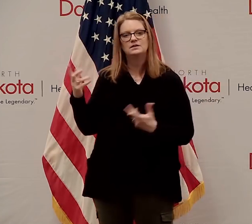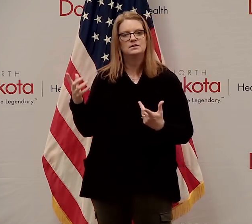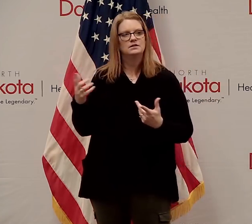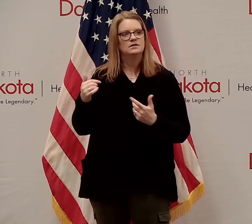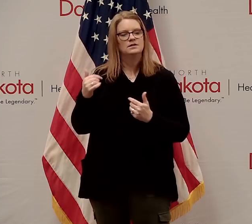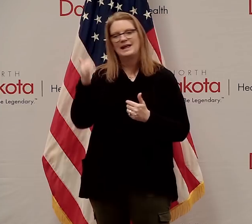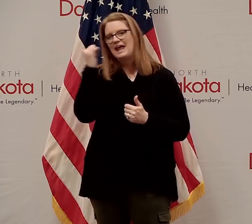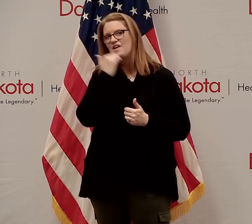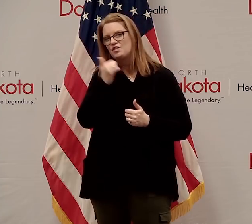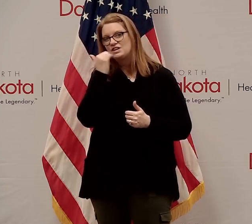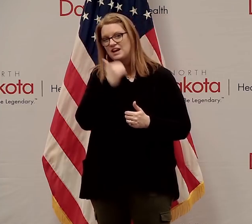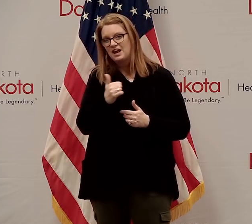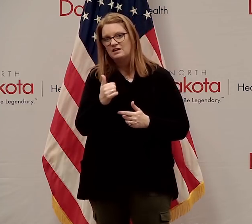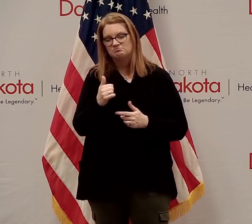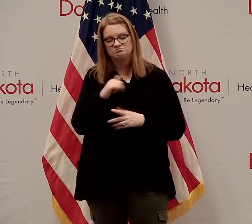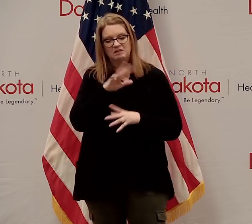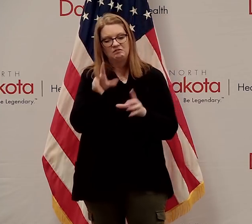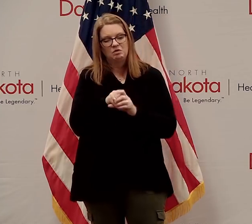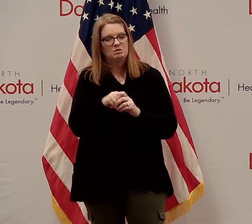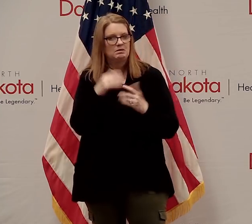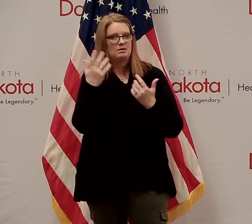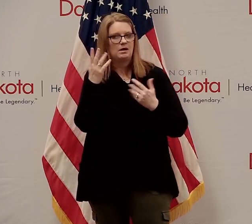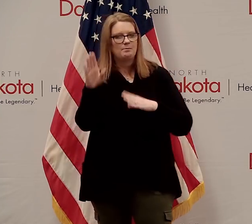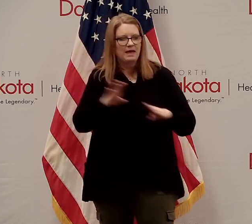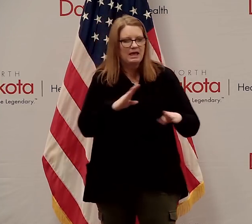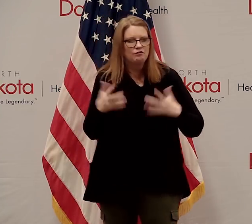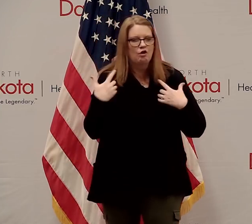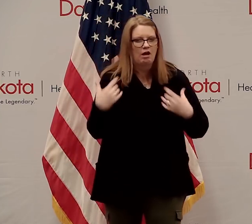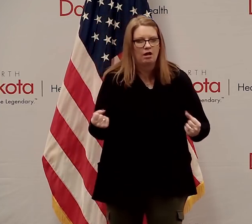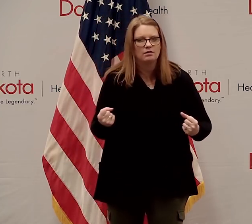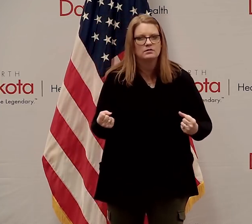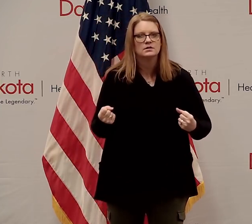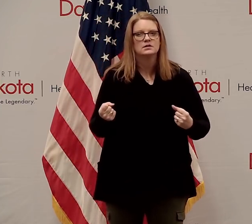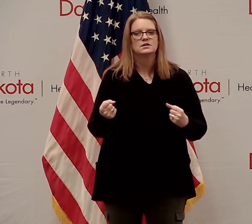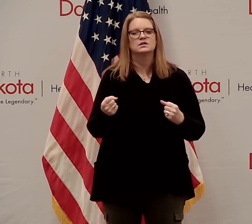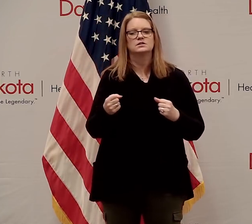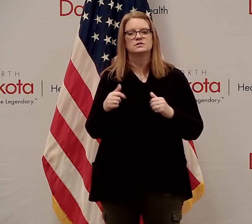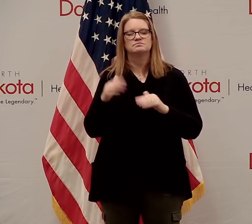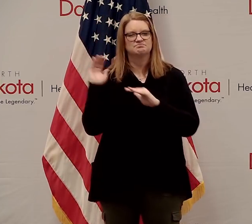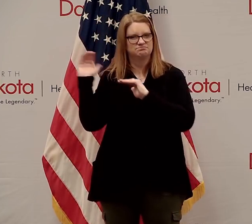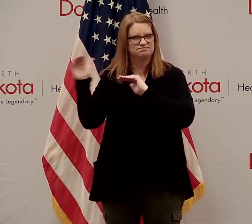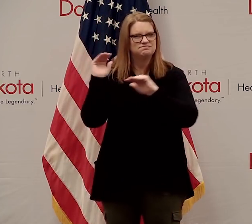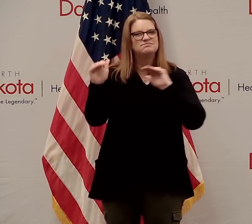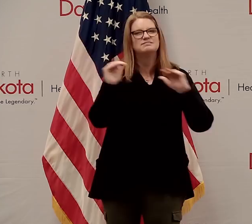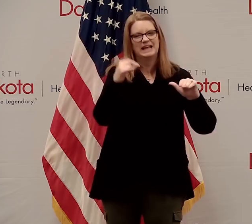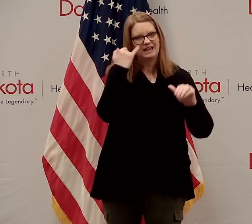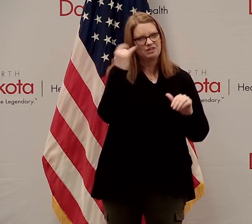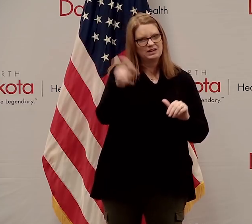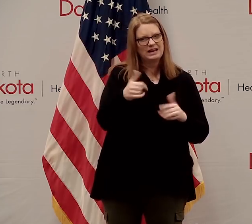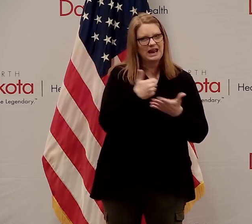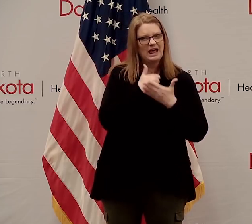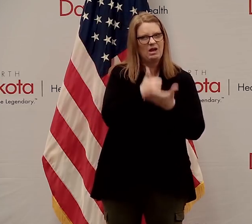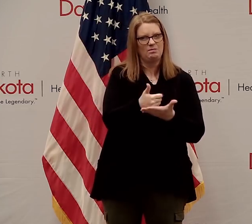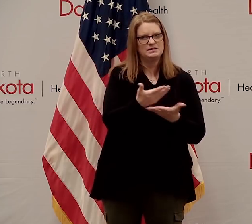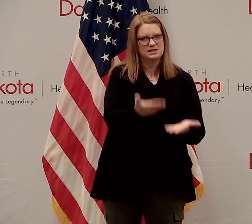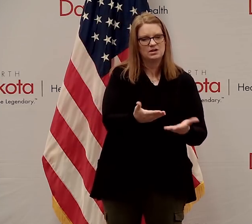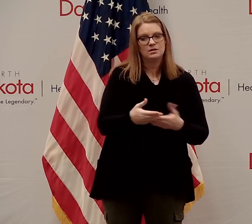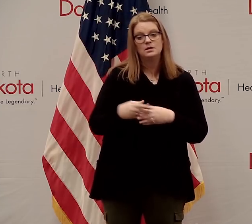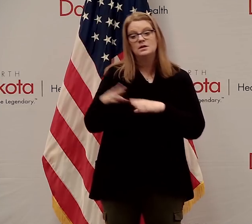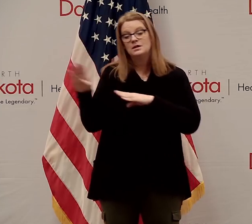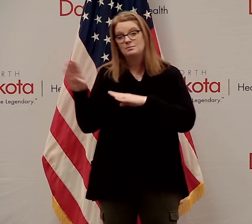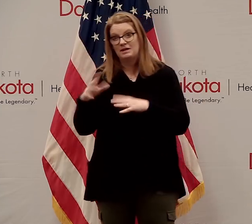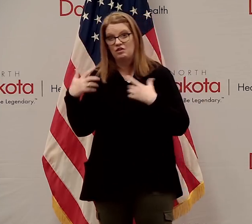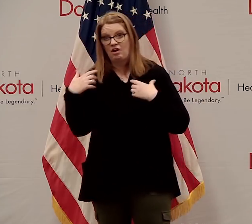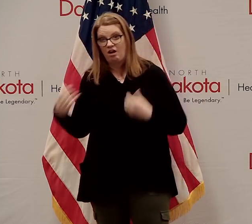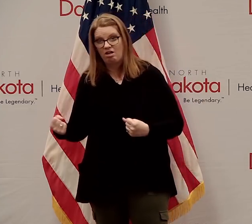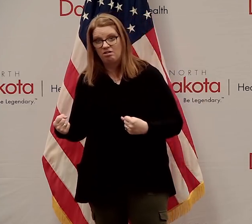single day a behavioral health update from as part of these briefings, because we understand that behavioral health is